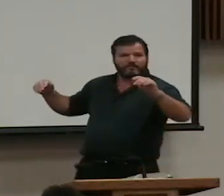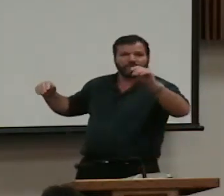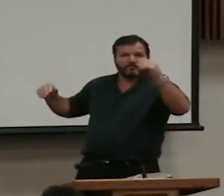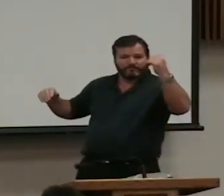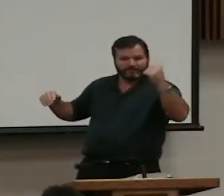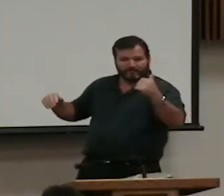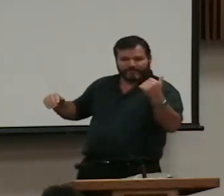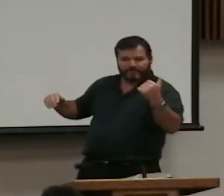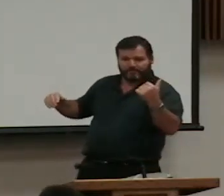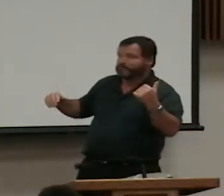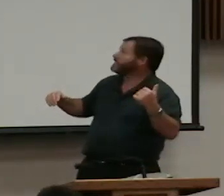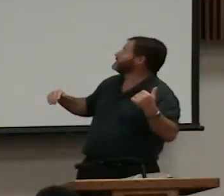Go back one.